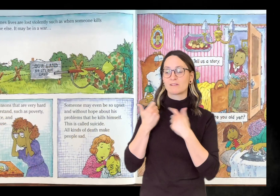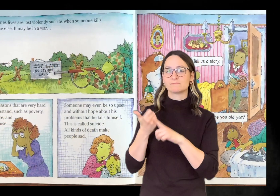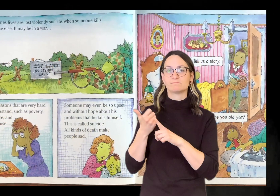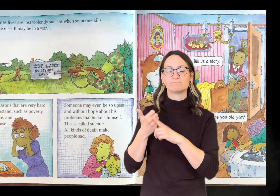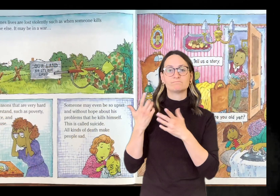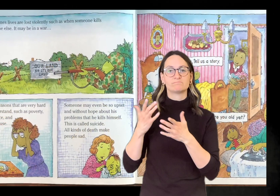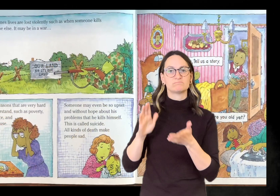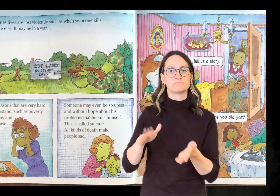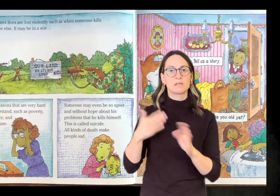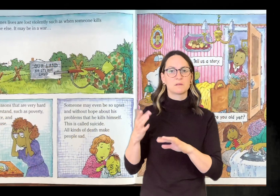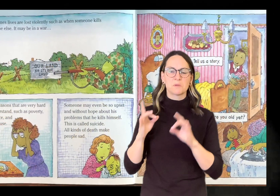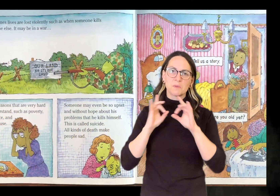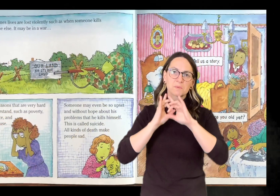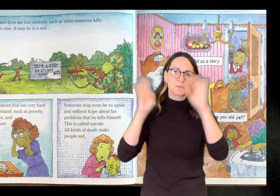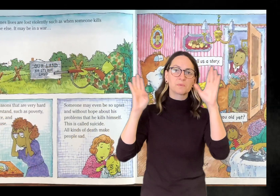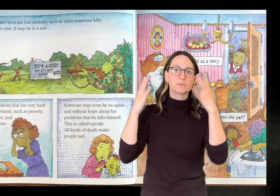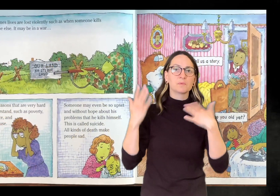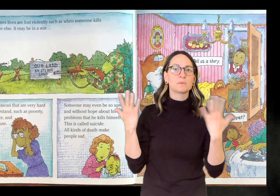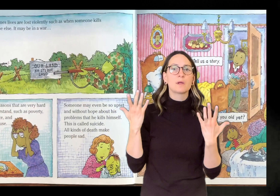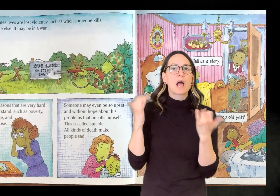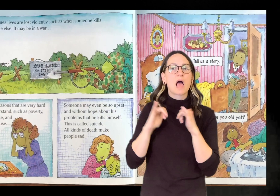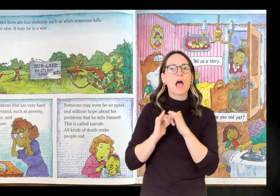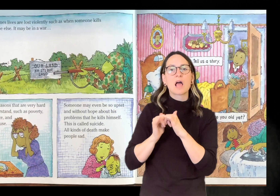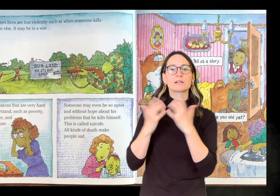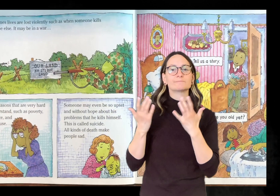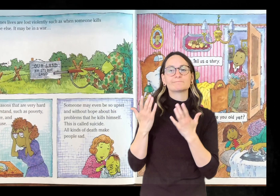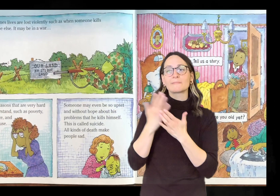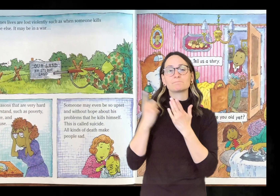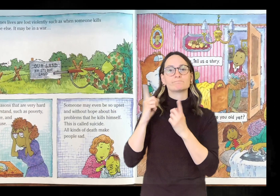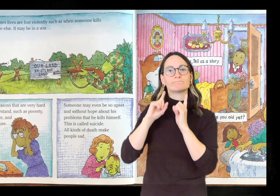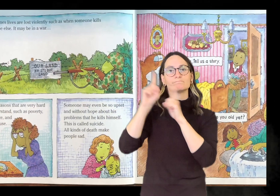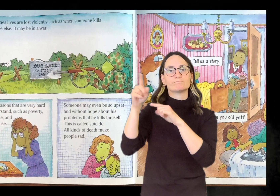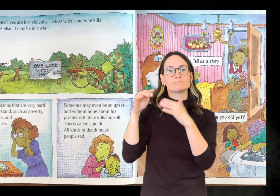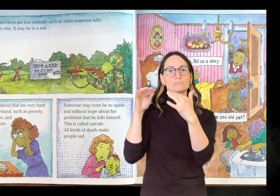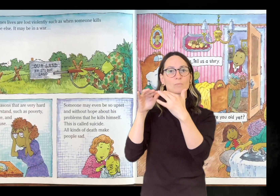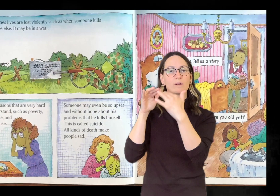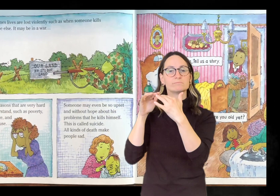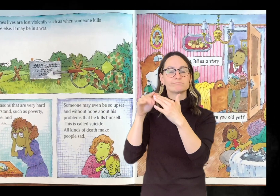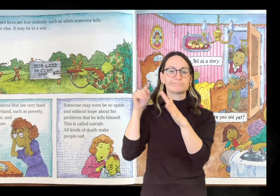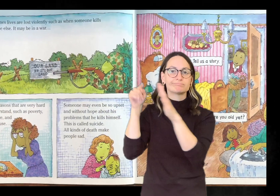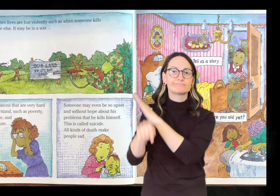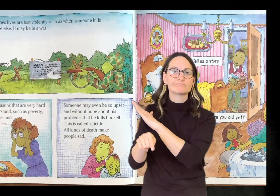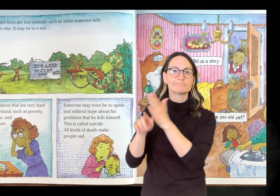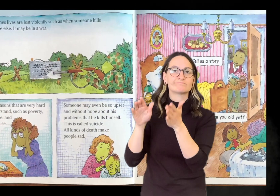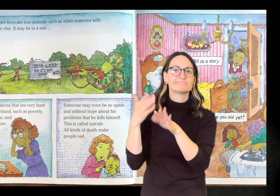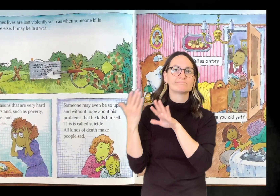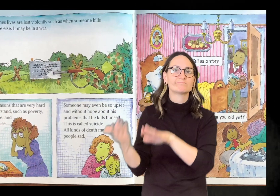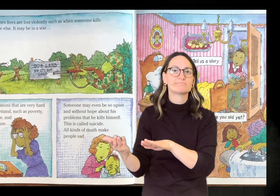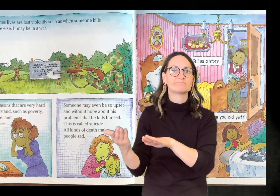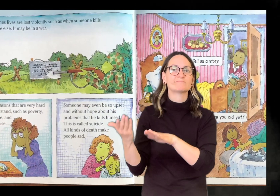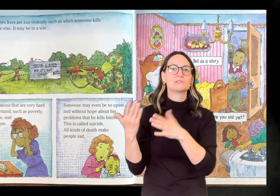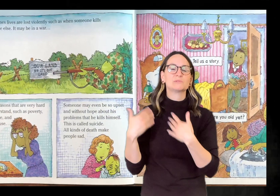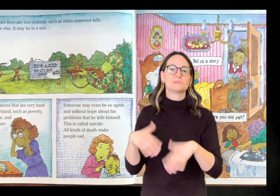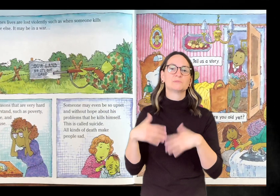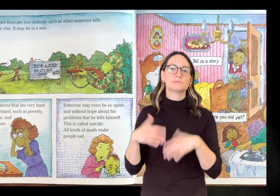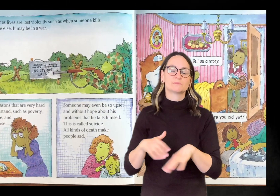Sometimes lives are lost violently, such as when someone kills someone else. It may be in a war